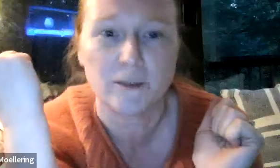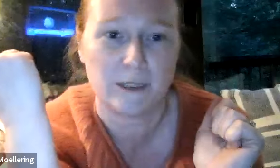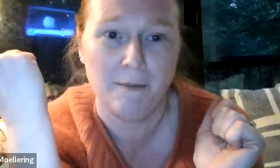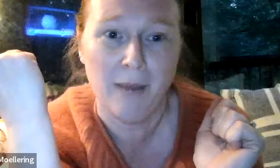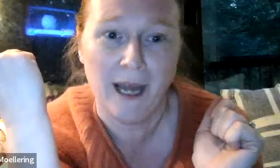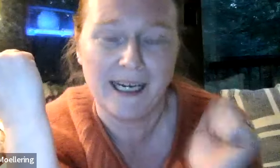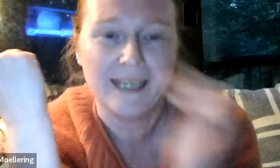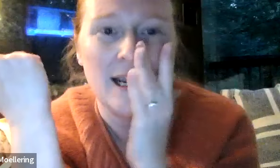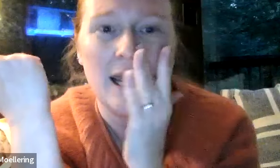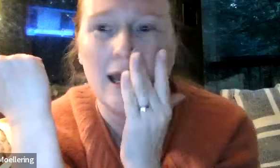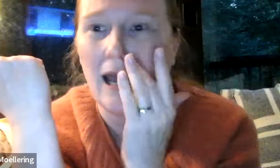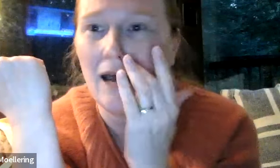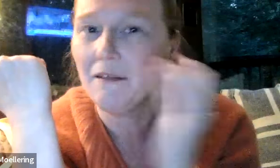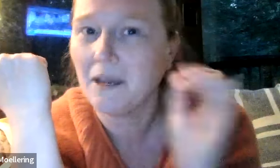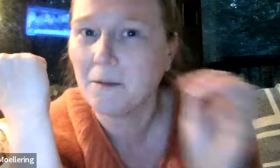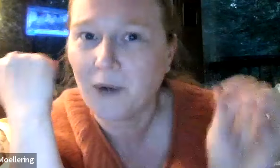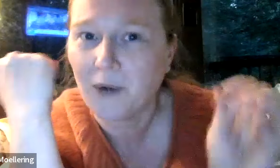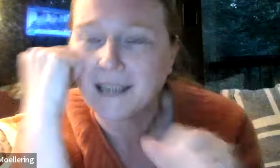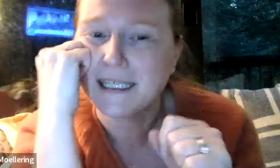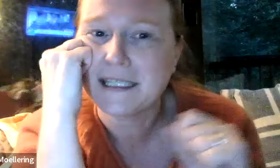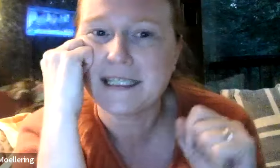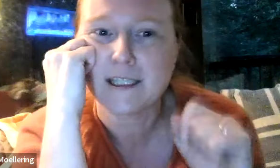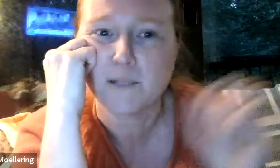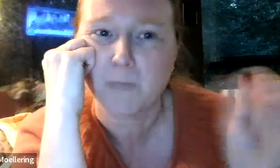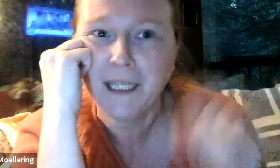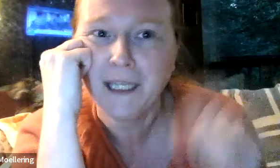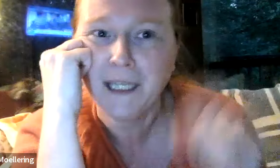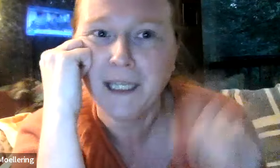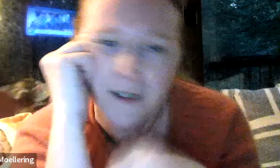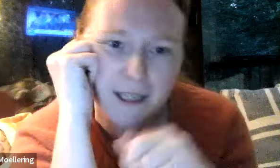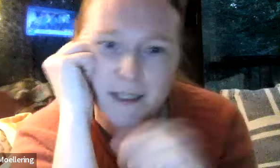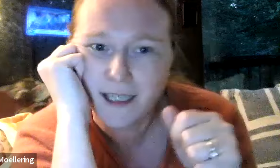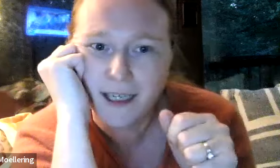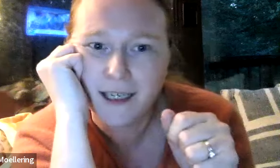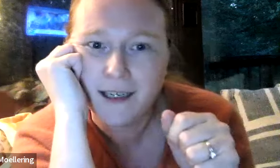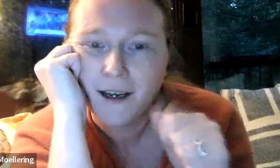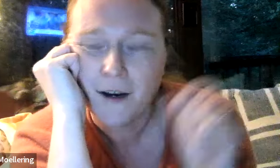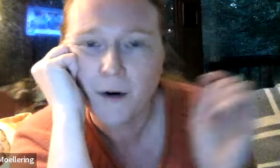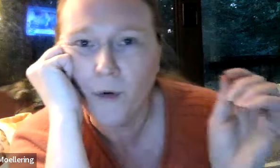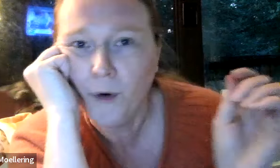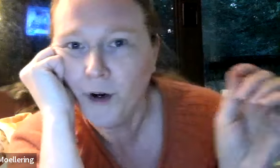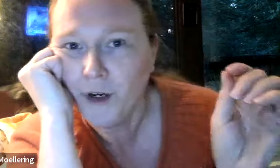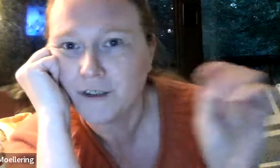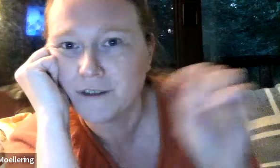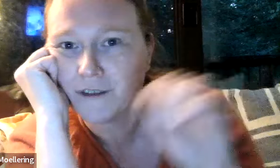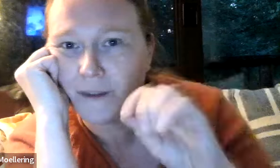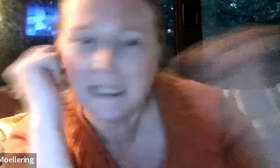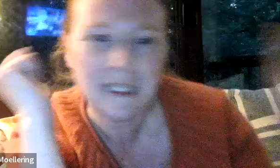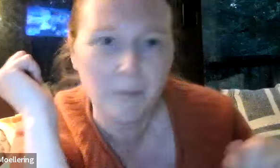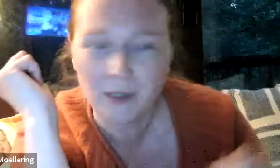with somebody, I'll like practice spelling words I see or doing the number